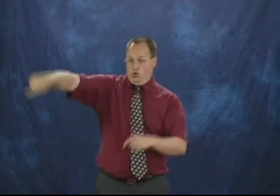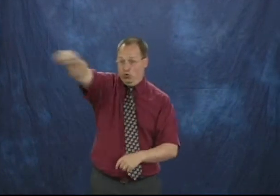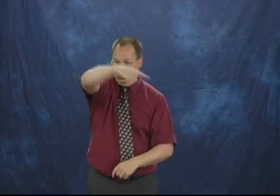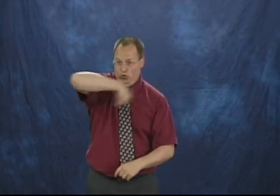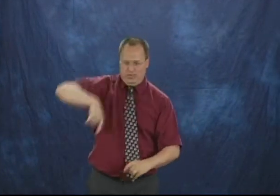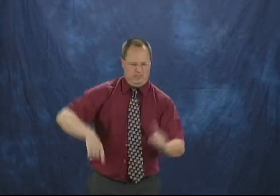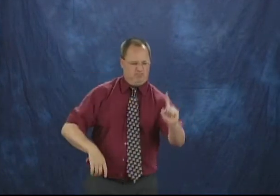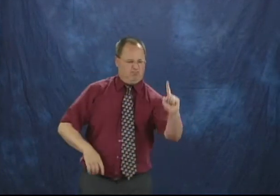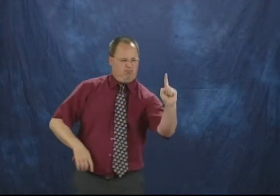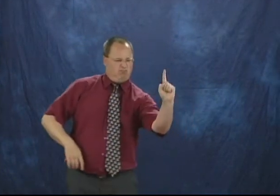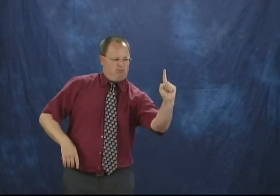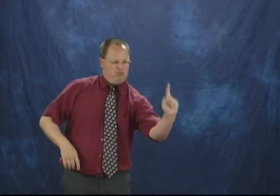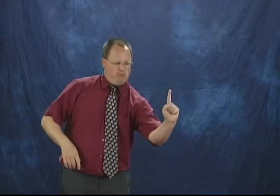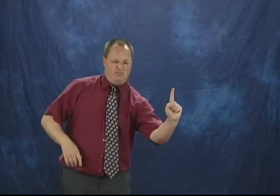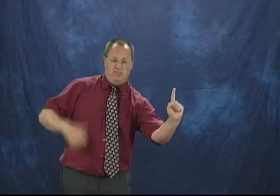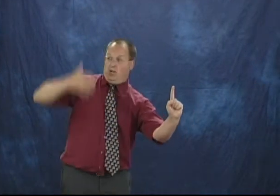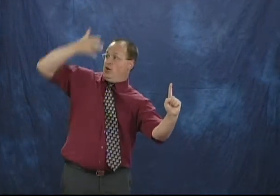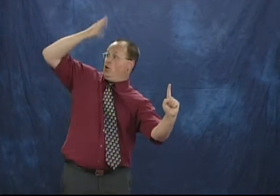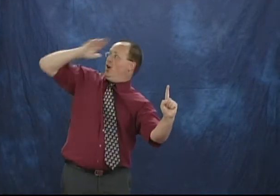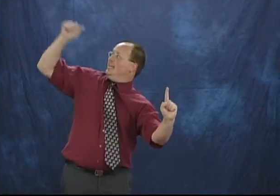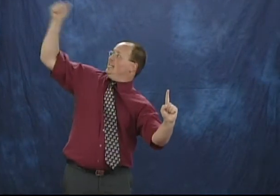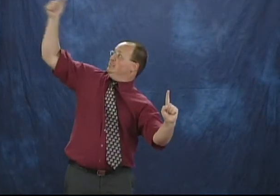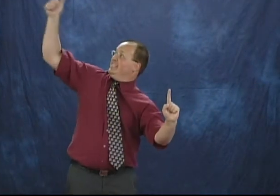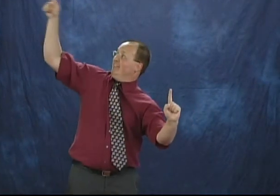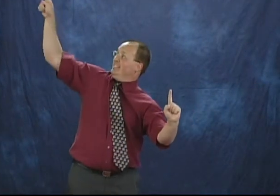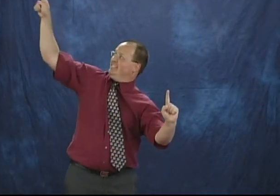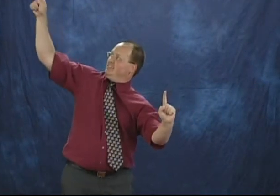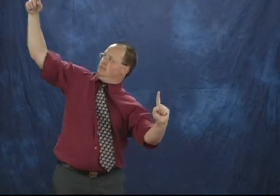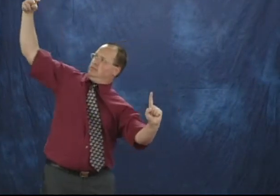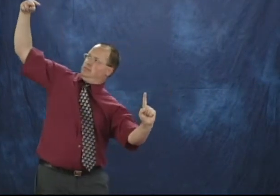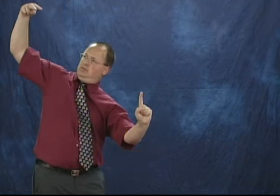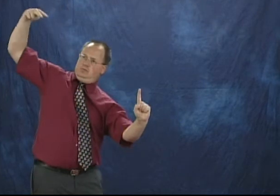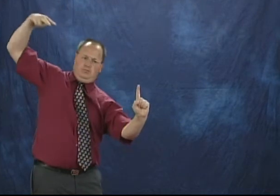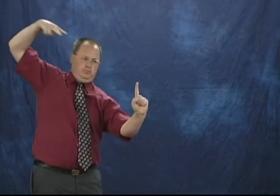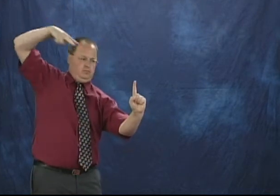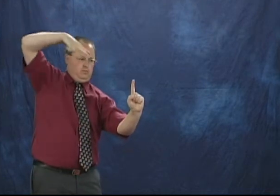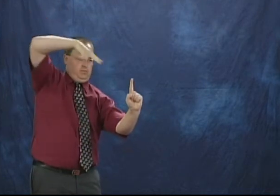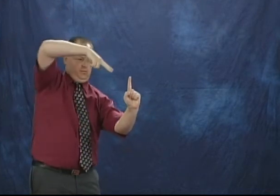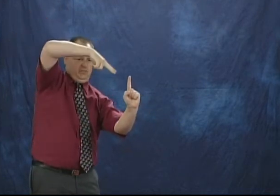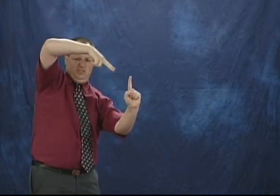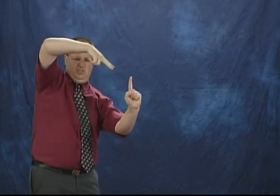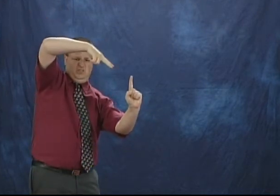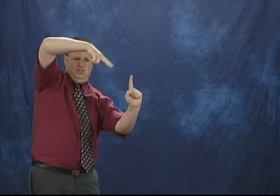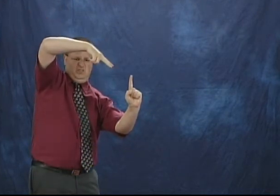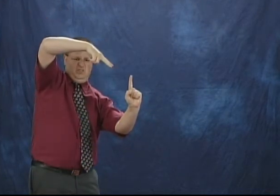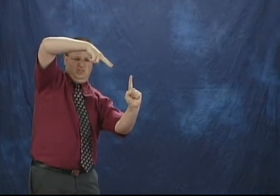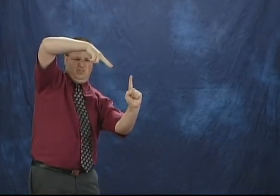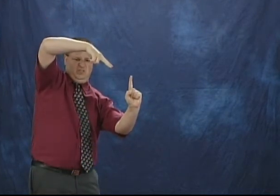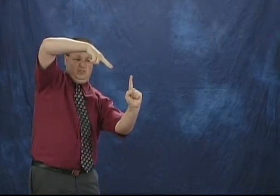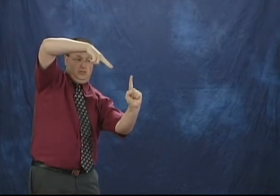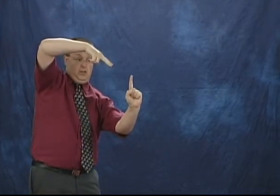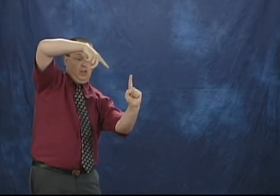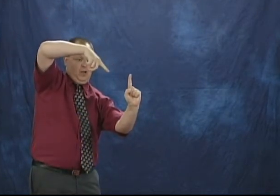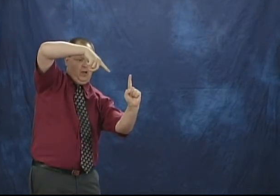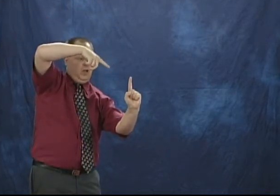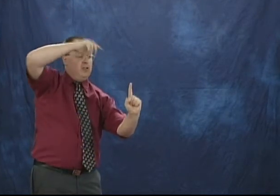And And it refers to our